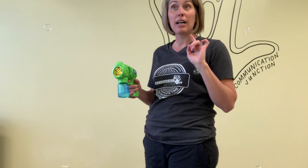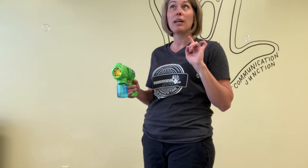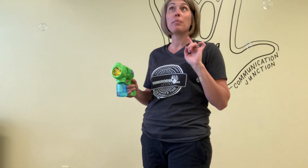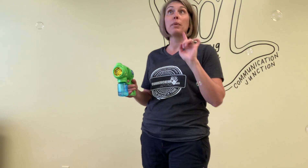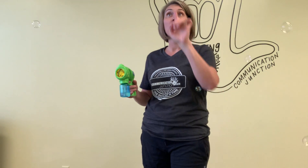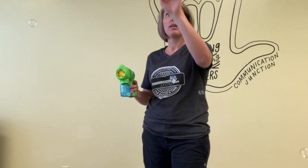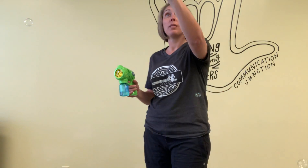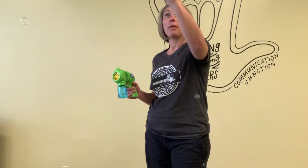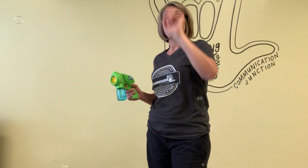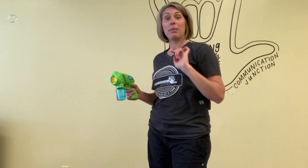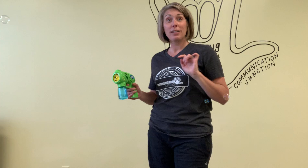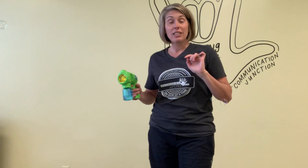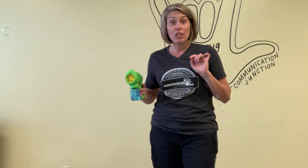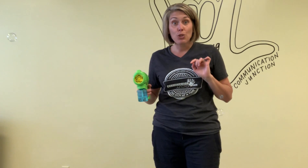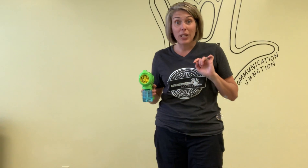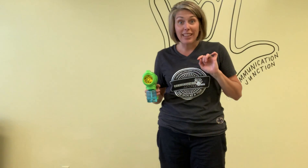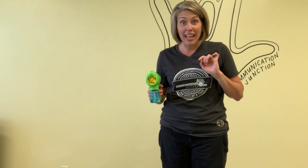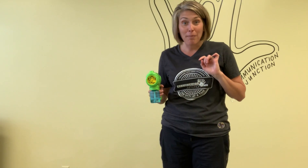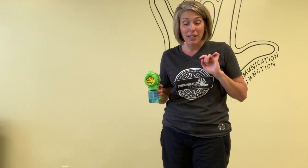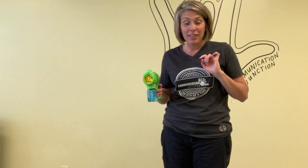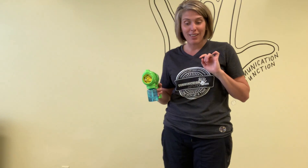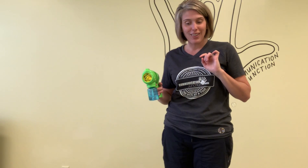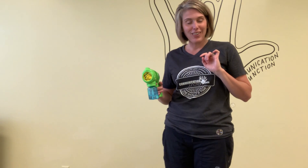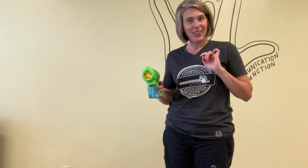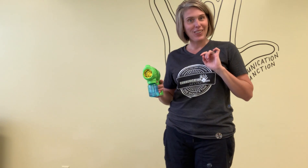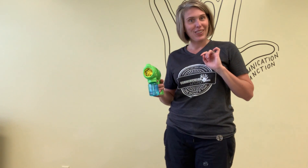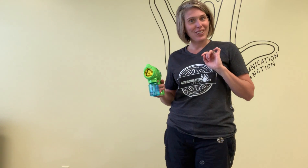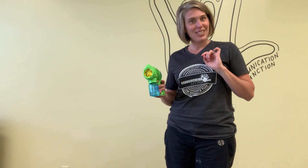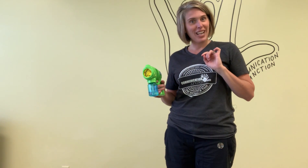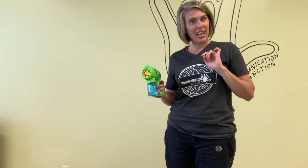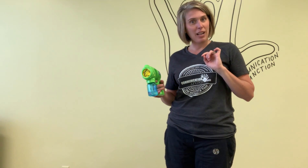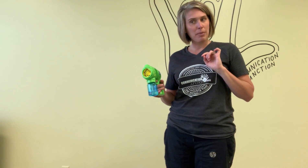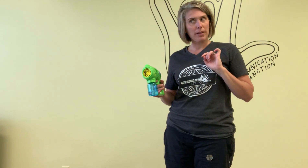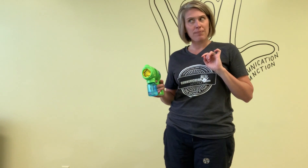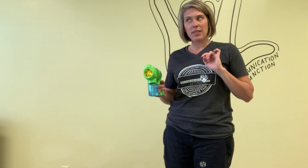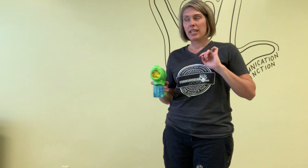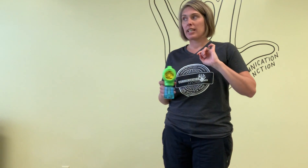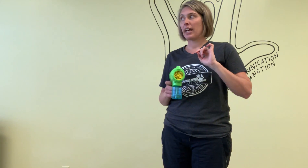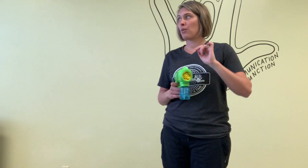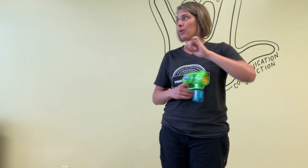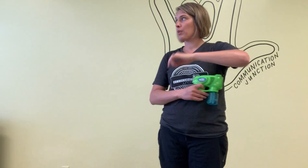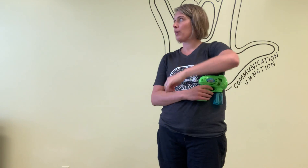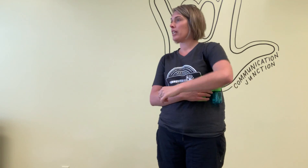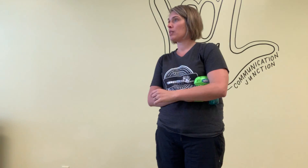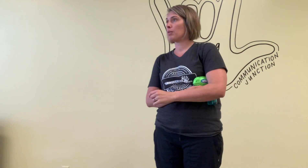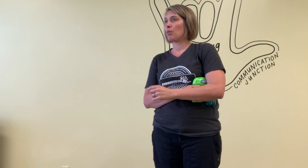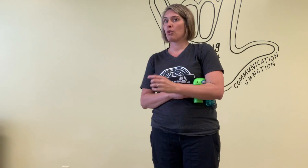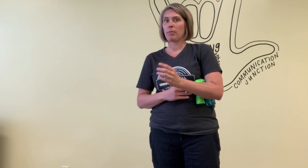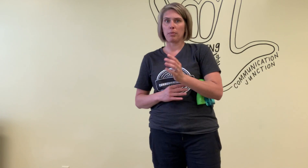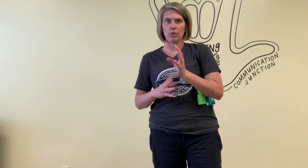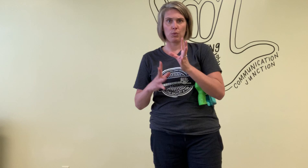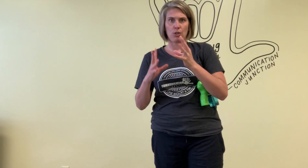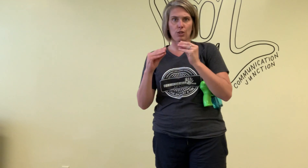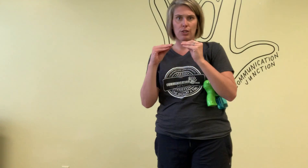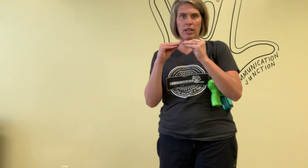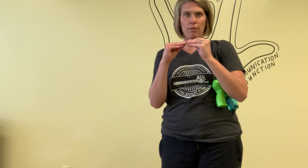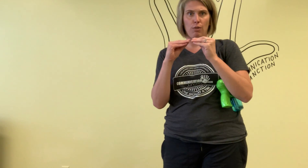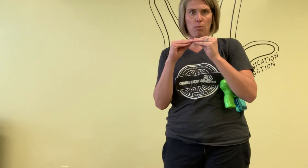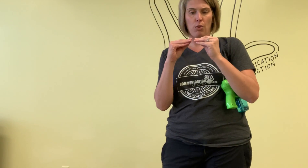pop, pop. Did you get that? Good job. Now, when we're ready to blow more bubbles, we use our sign for more.